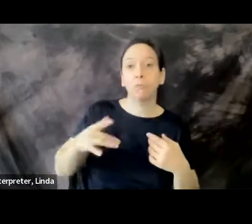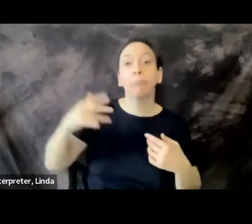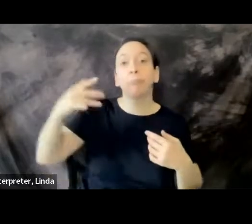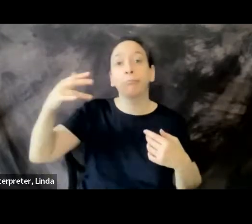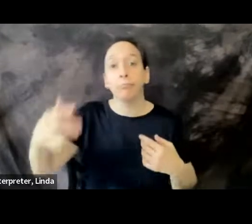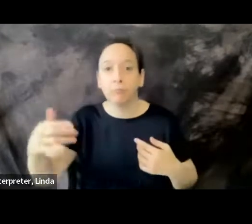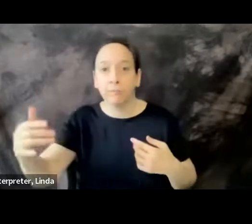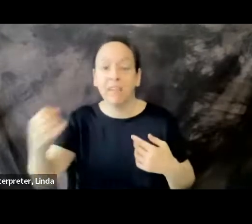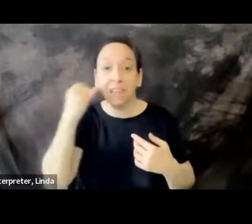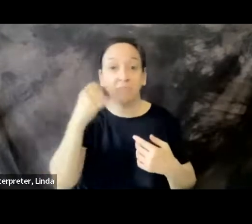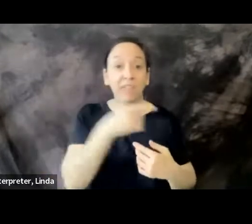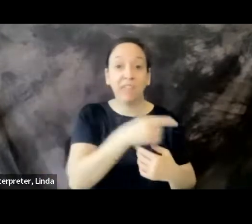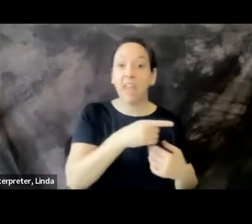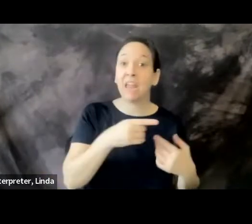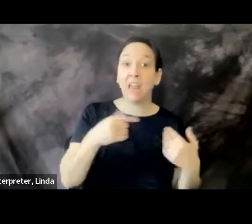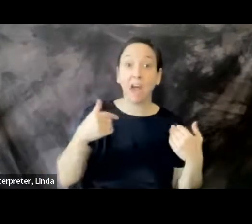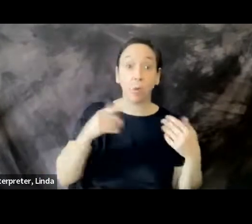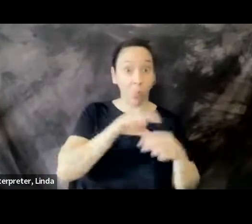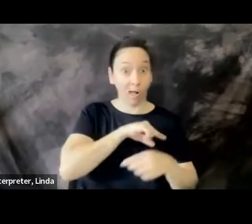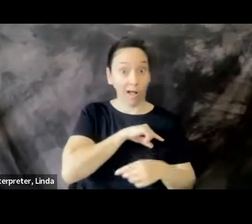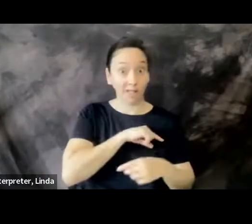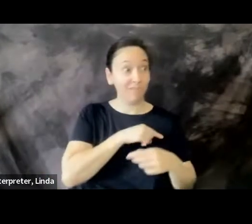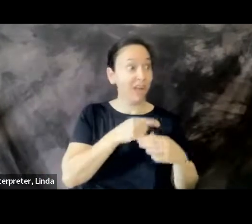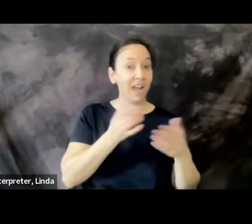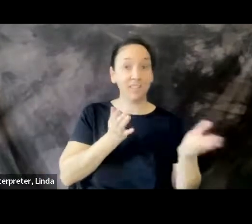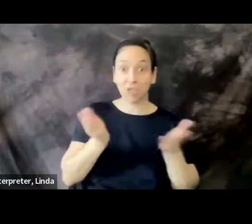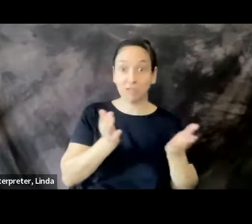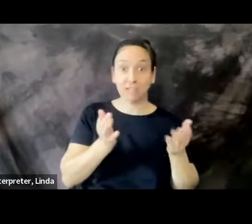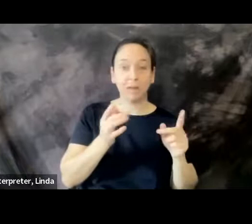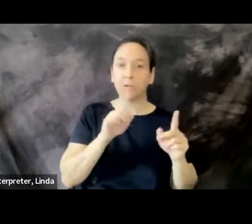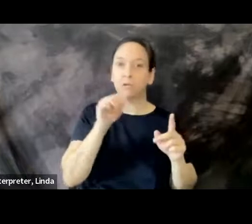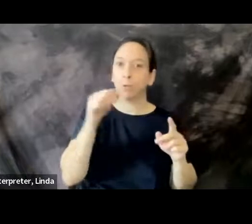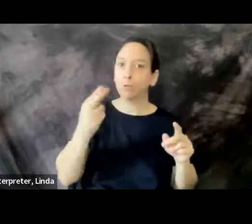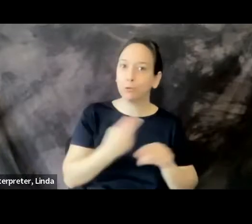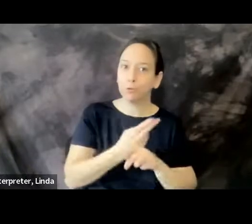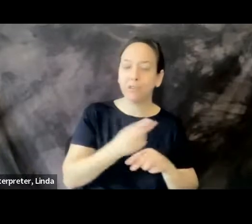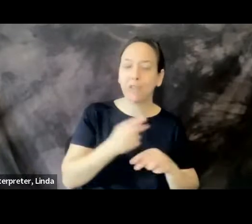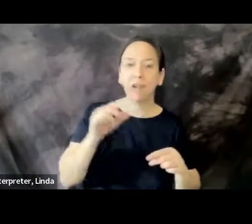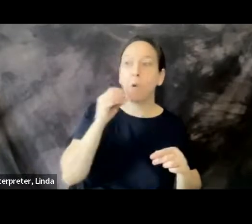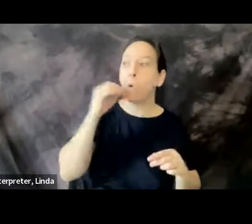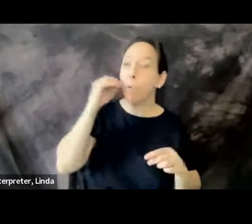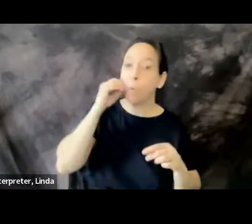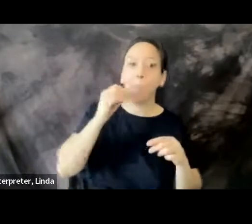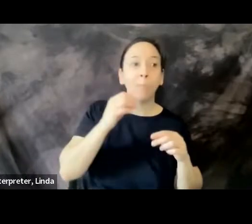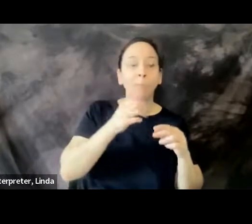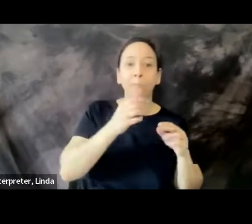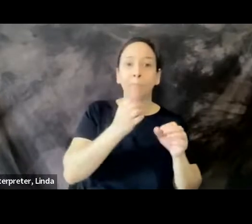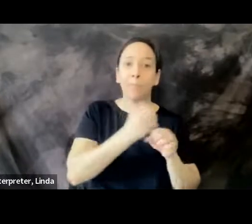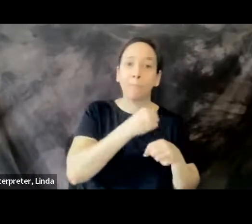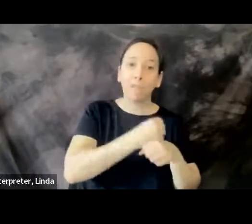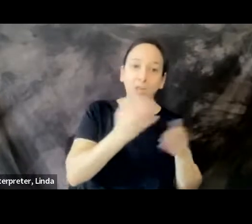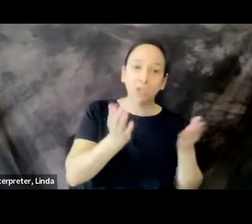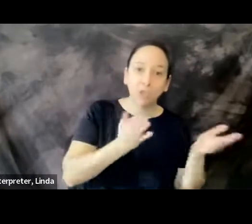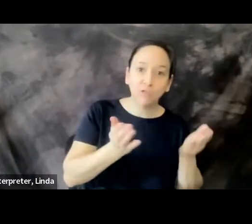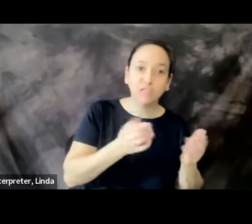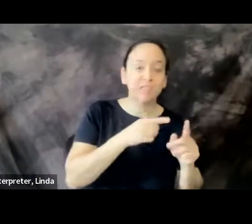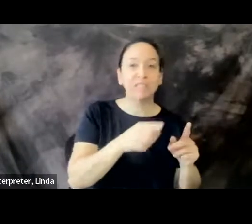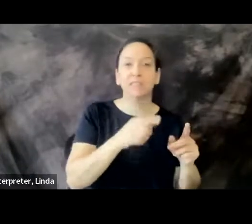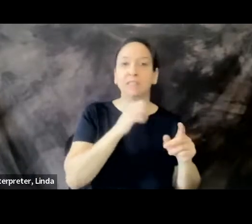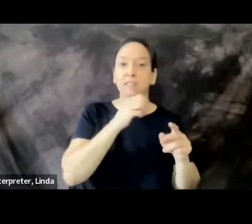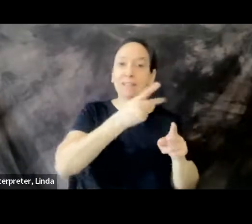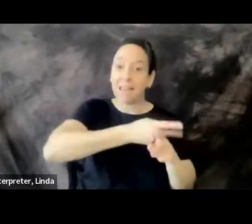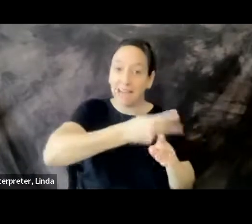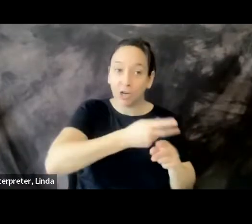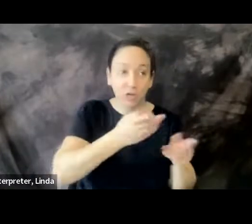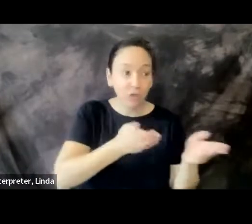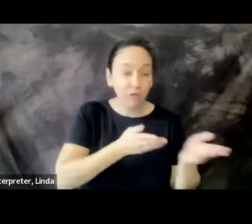not accessing services such as homemaker services or adult daycare programs, then the government is actually using